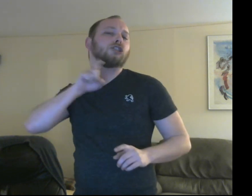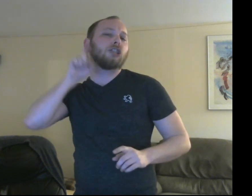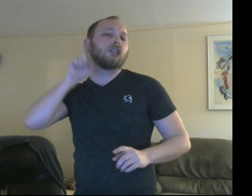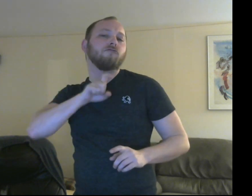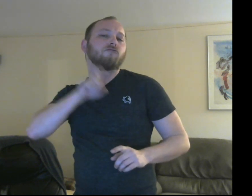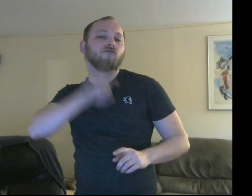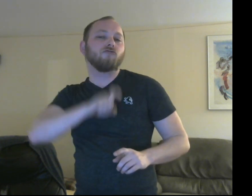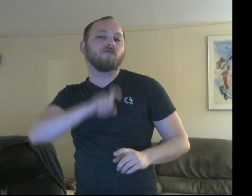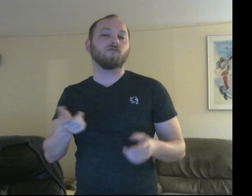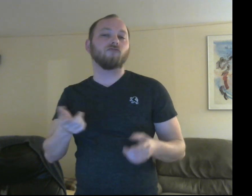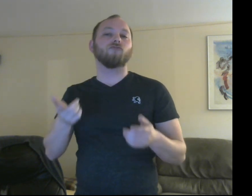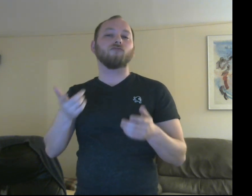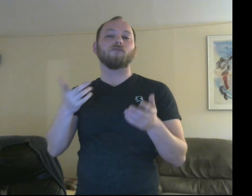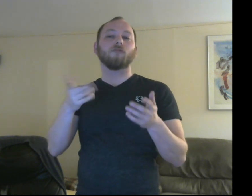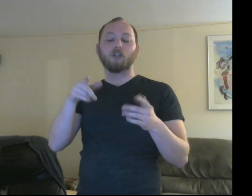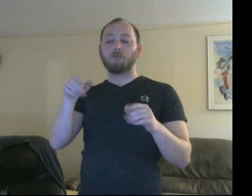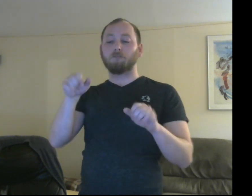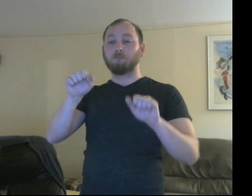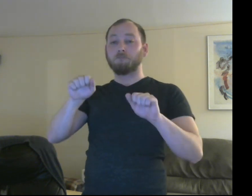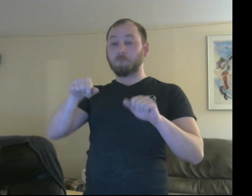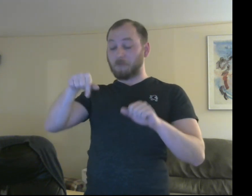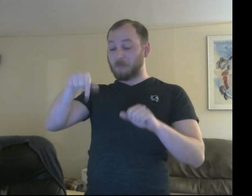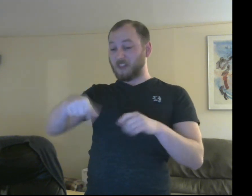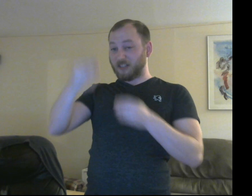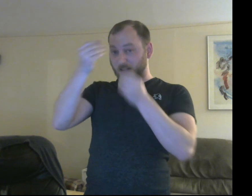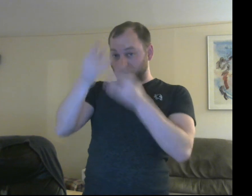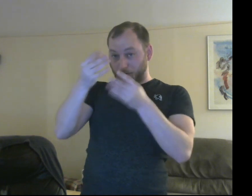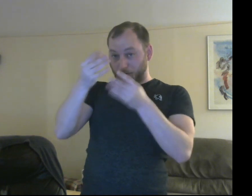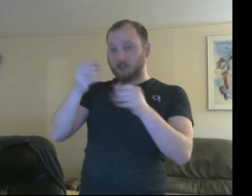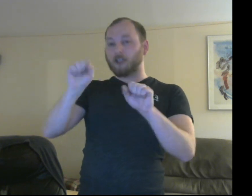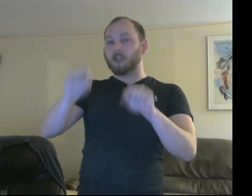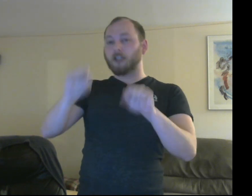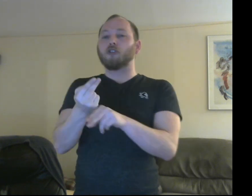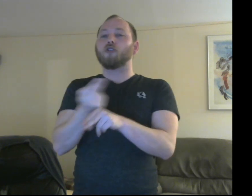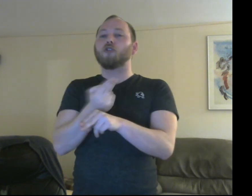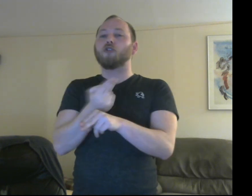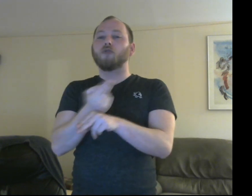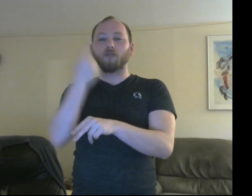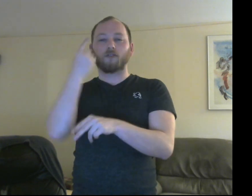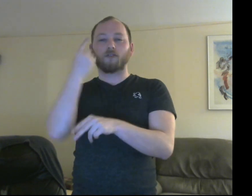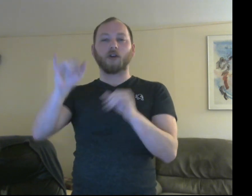interview. I hope that it was helpful, hope that it was enjoyable, and I wish you a good day.